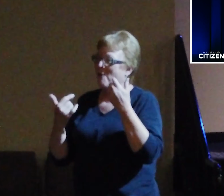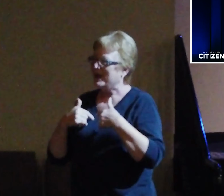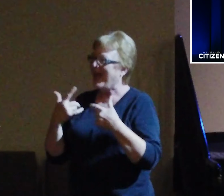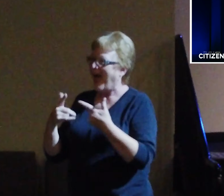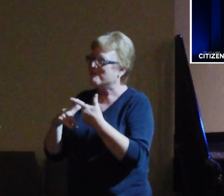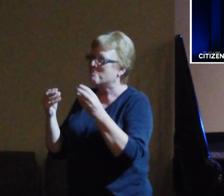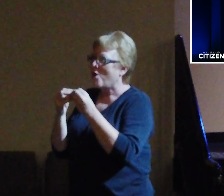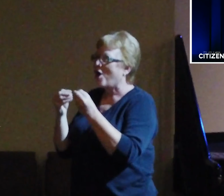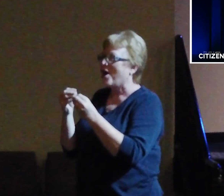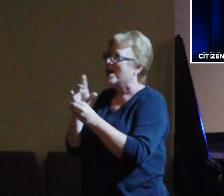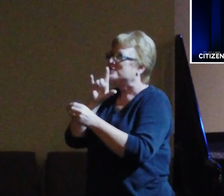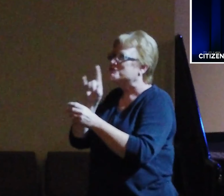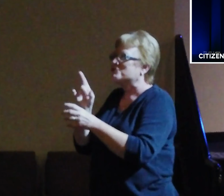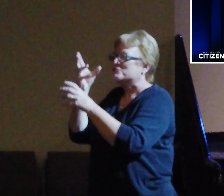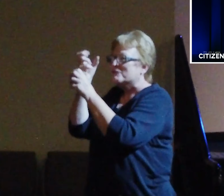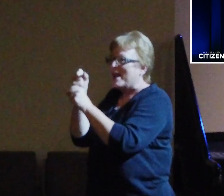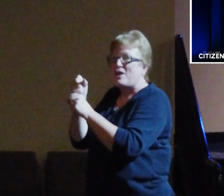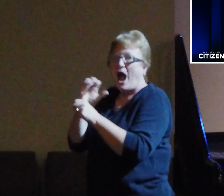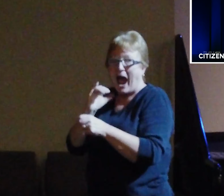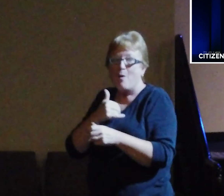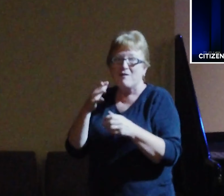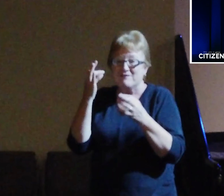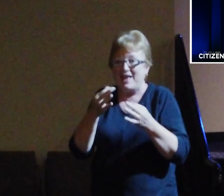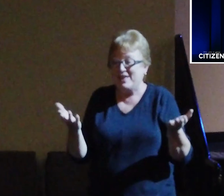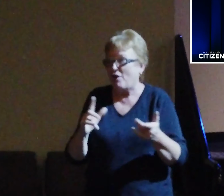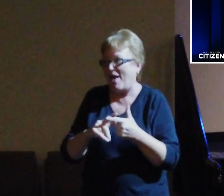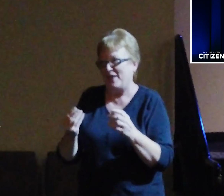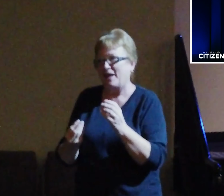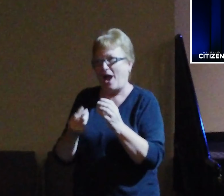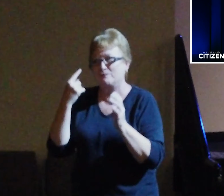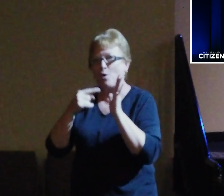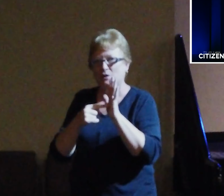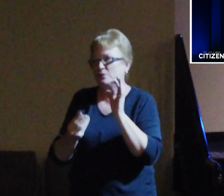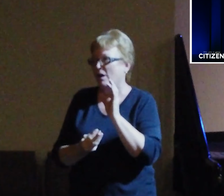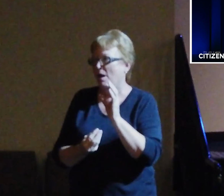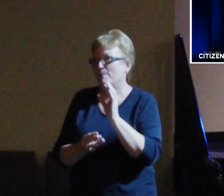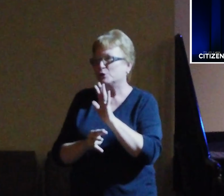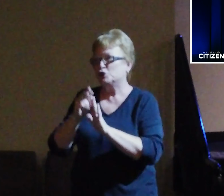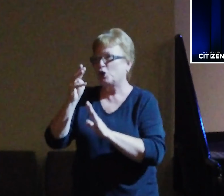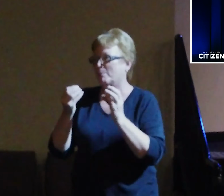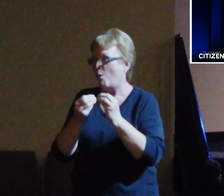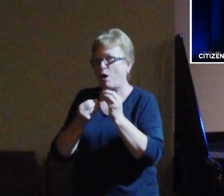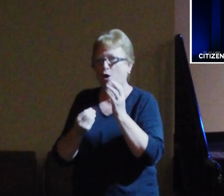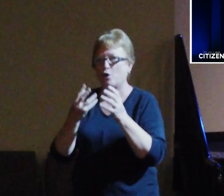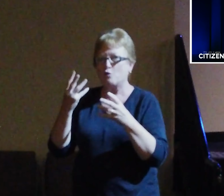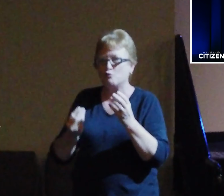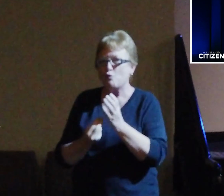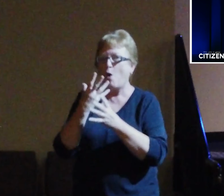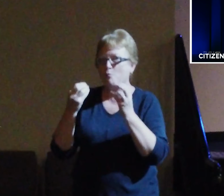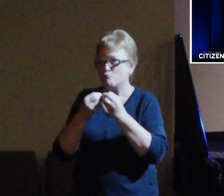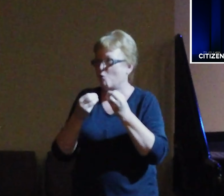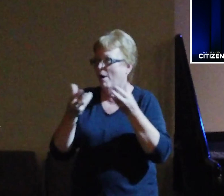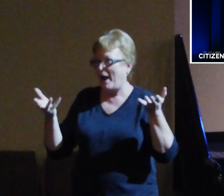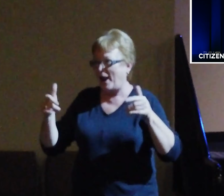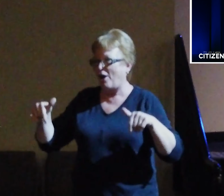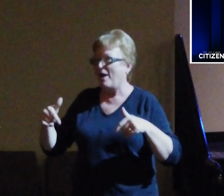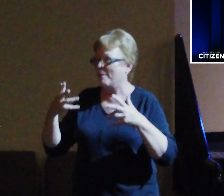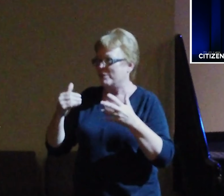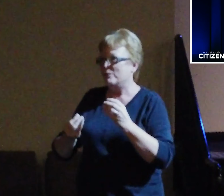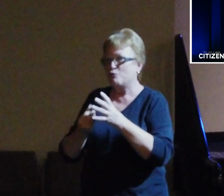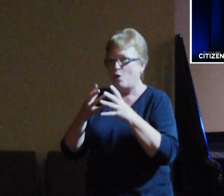We've seen that in our own church, haven't we, this year? That as we've stood up in the face of tyranny, that we've grown